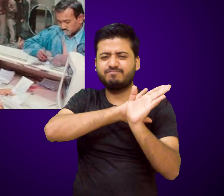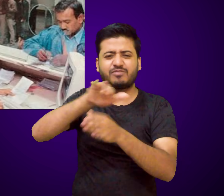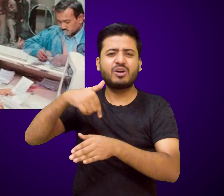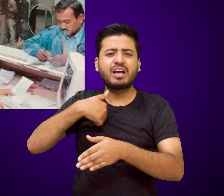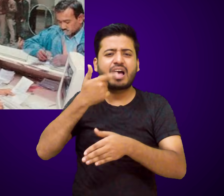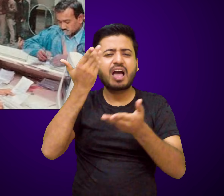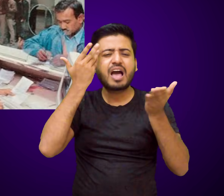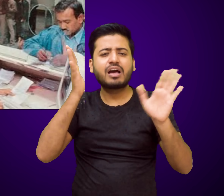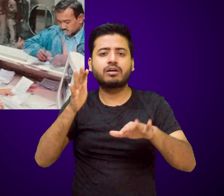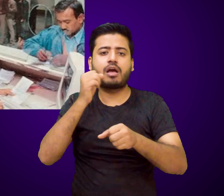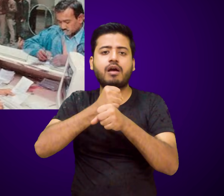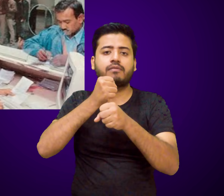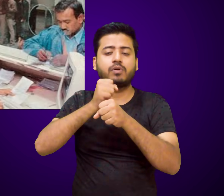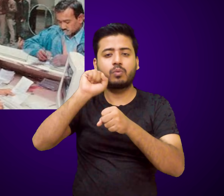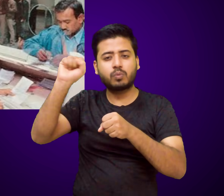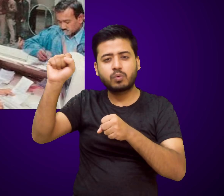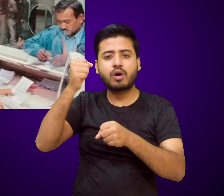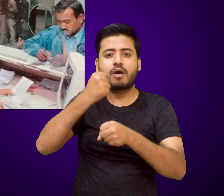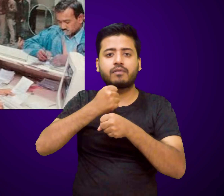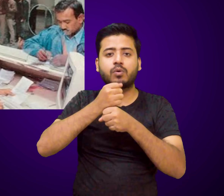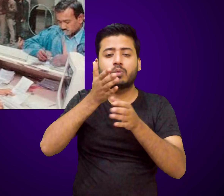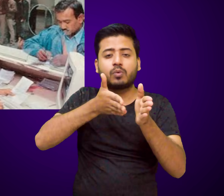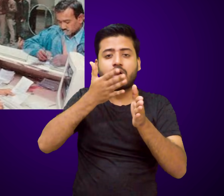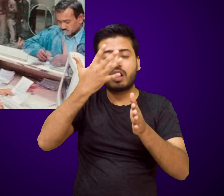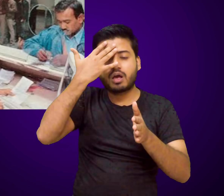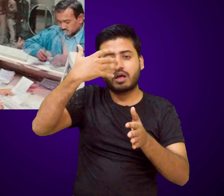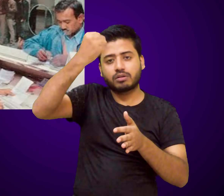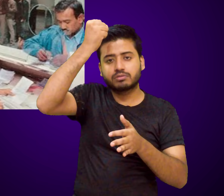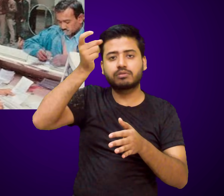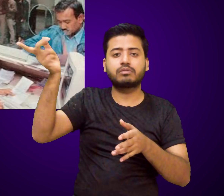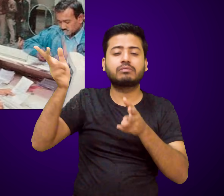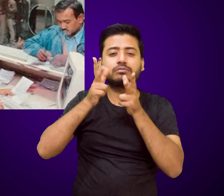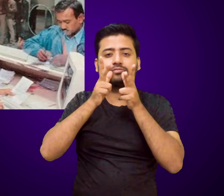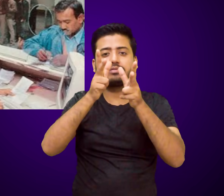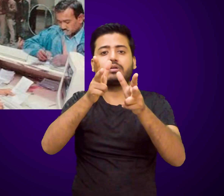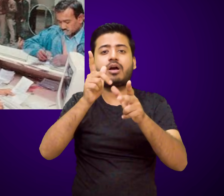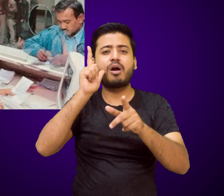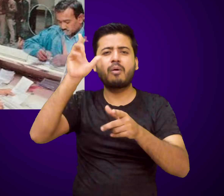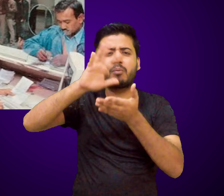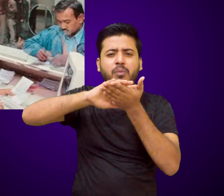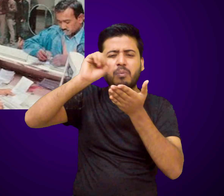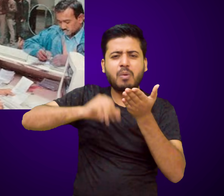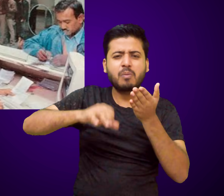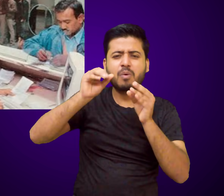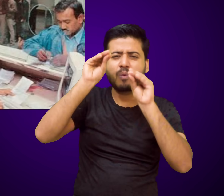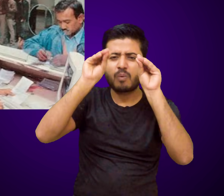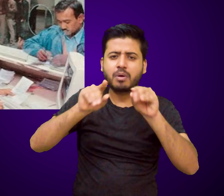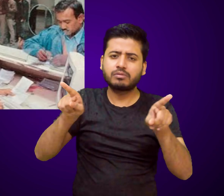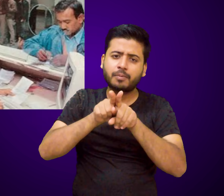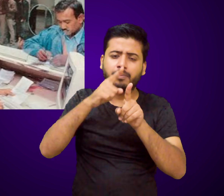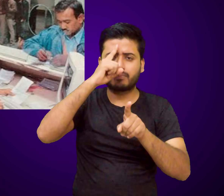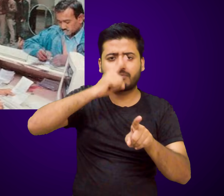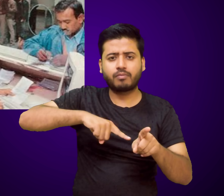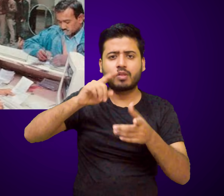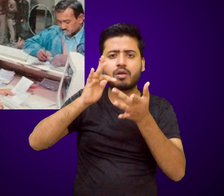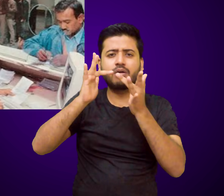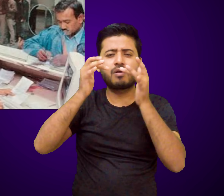recognized medical board. Submit your appeal. You can file an appeal with the appellate authority designated by the state UT